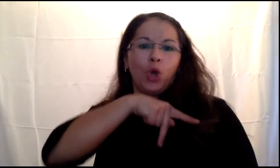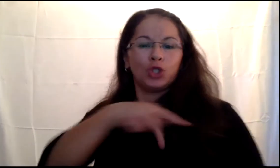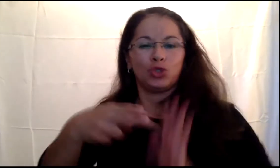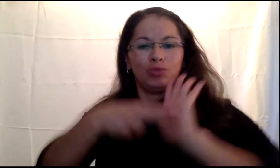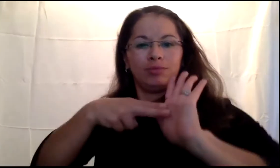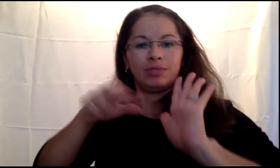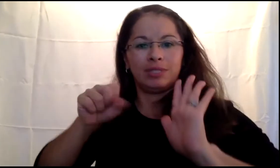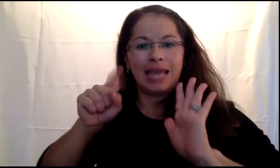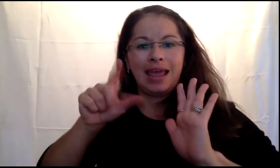with our students.